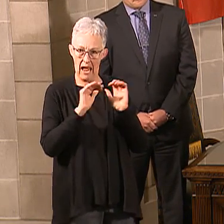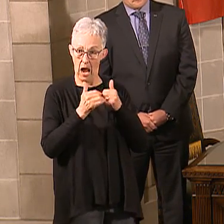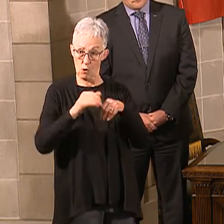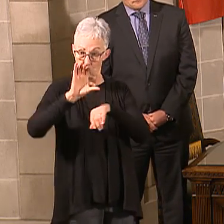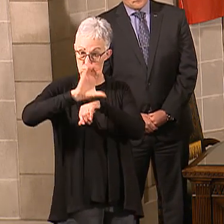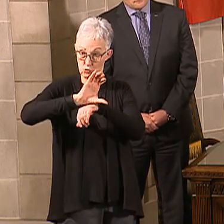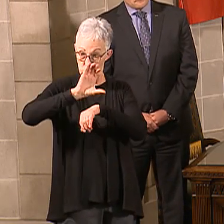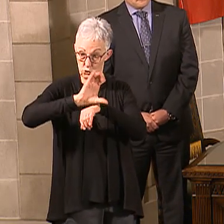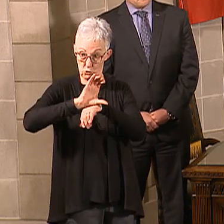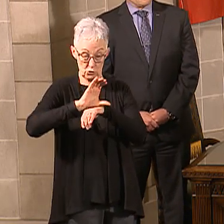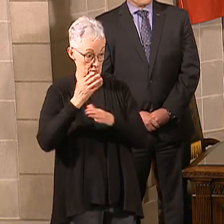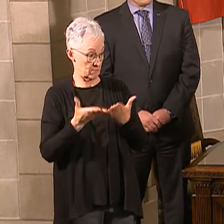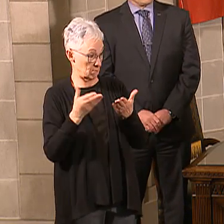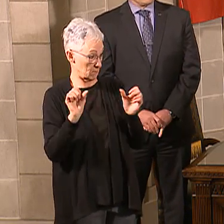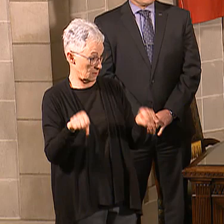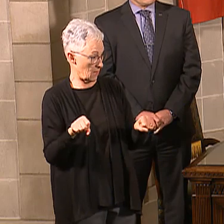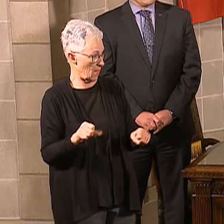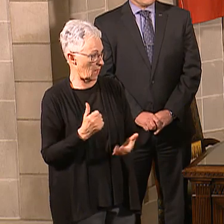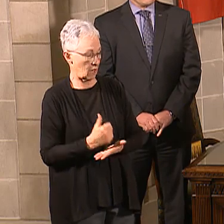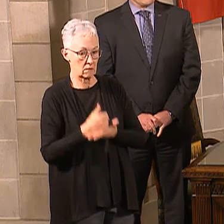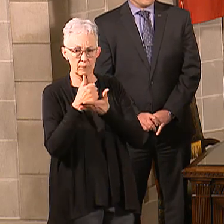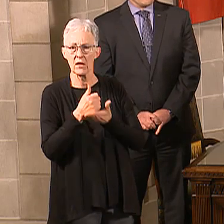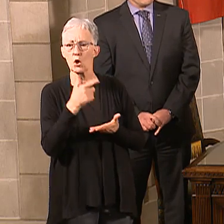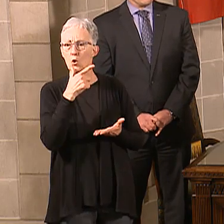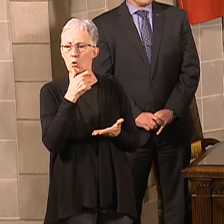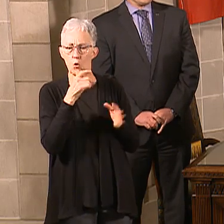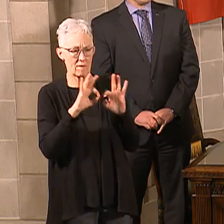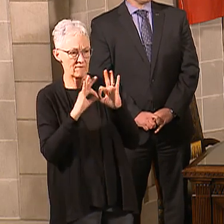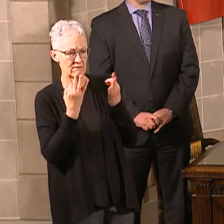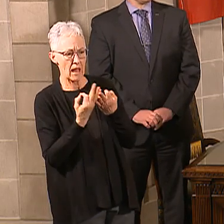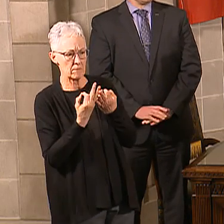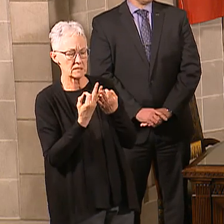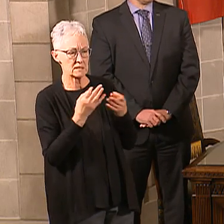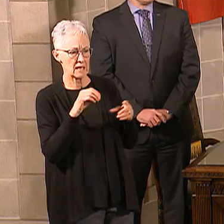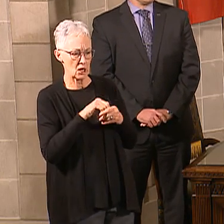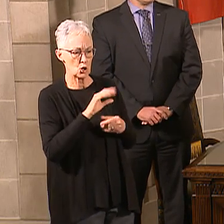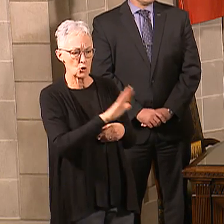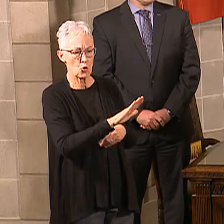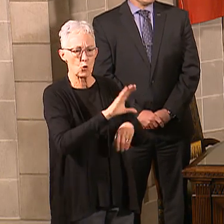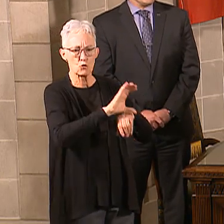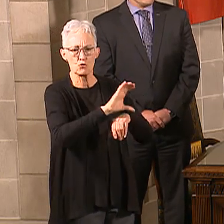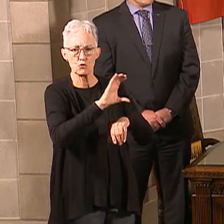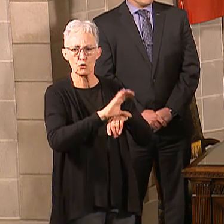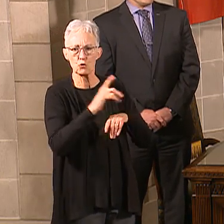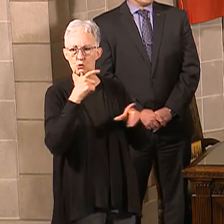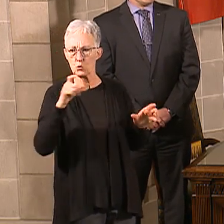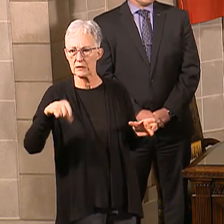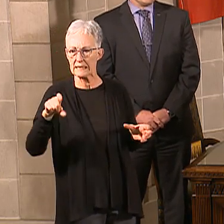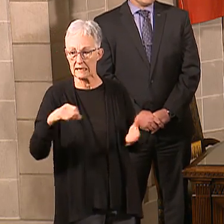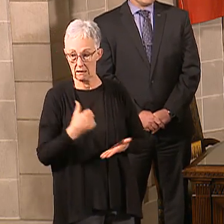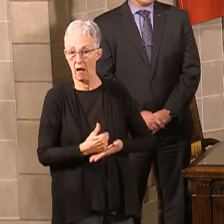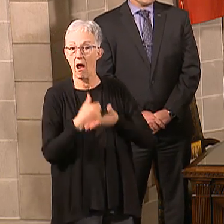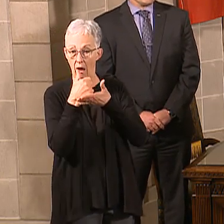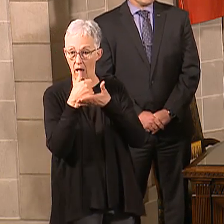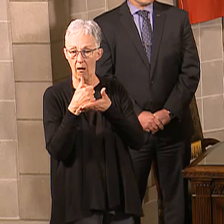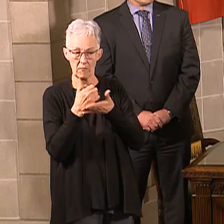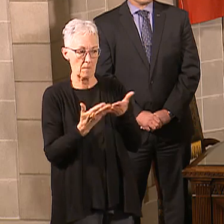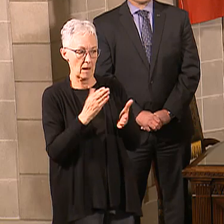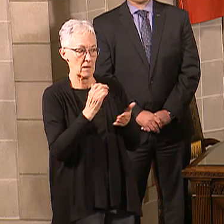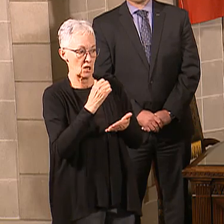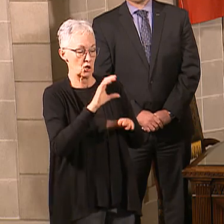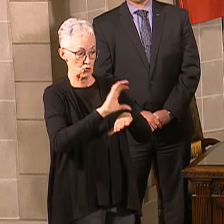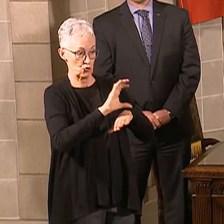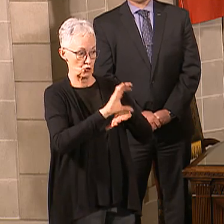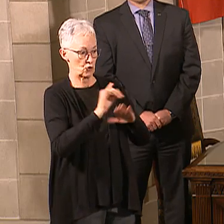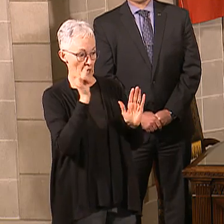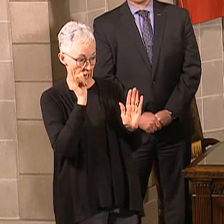can still start right now by trying to find out who are the families being impacted in your congregations. Also, we want to